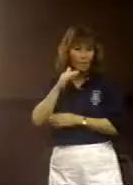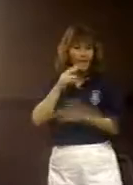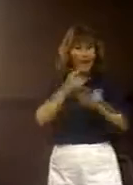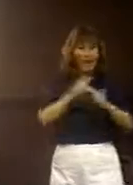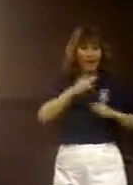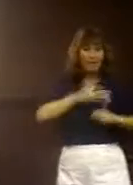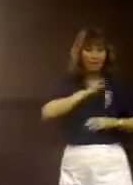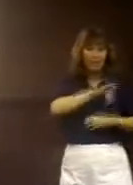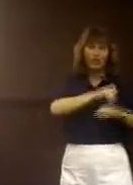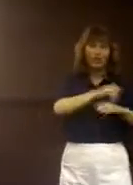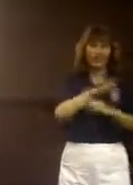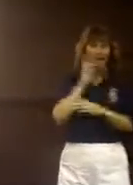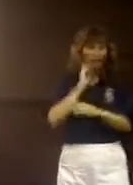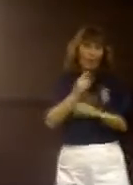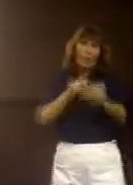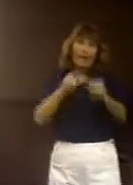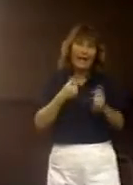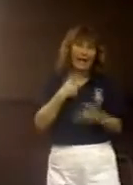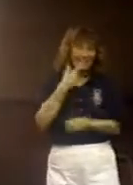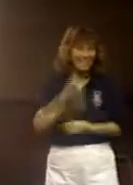child after her. What can I say?